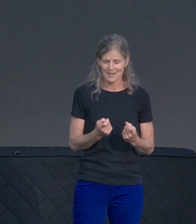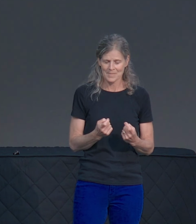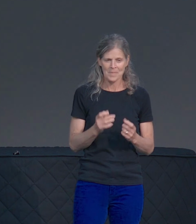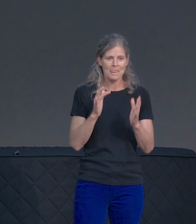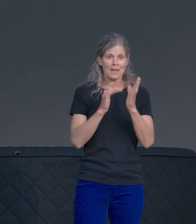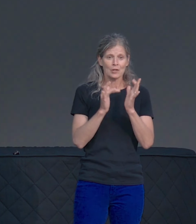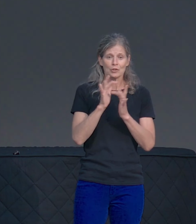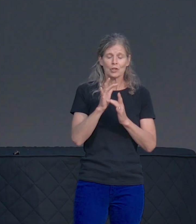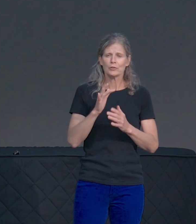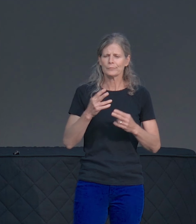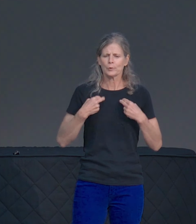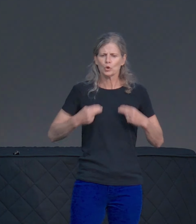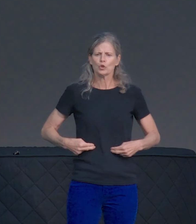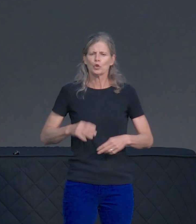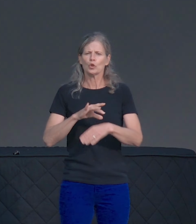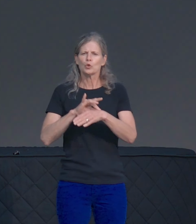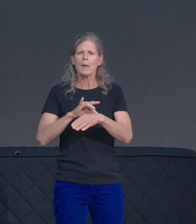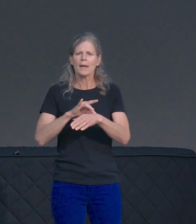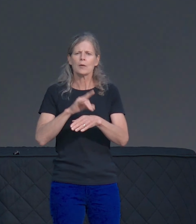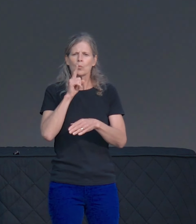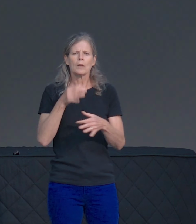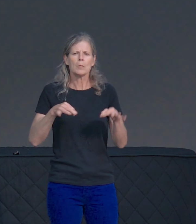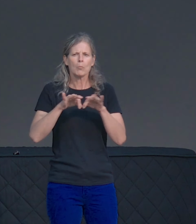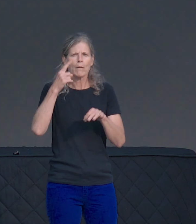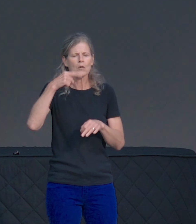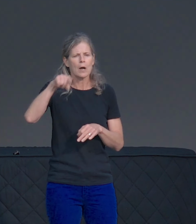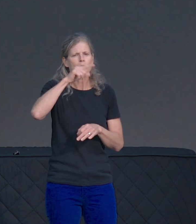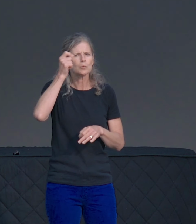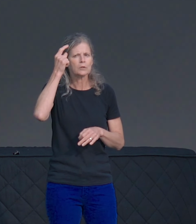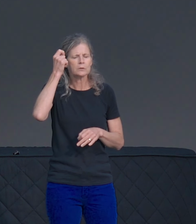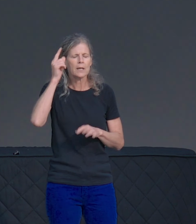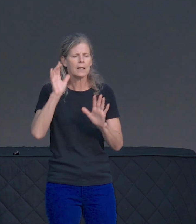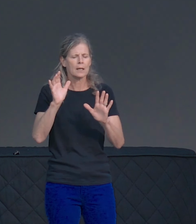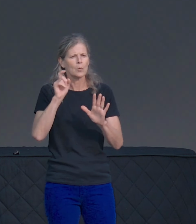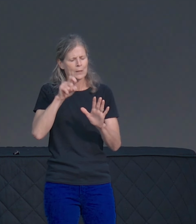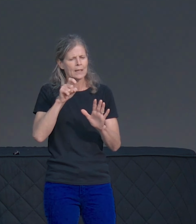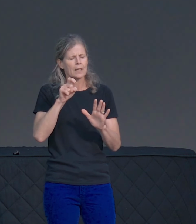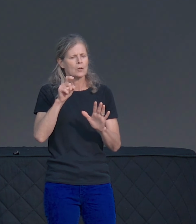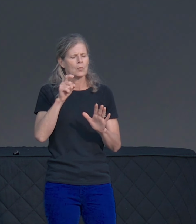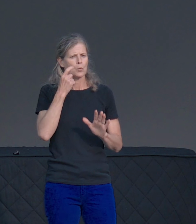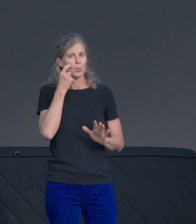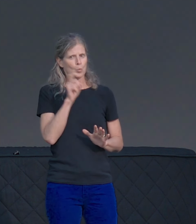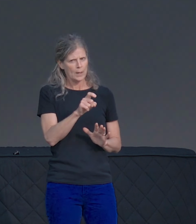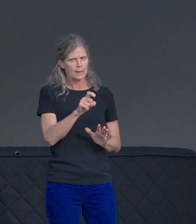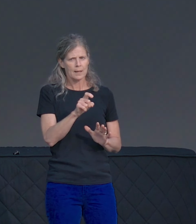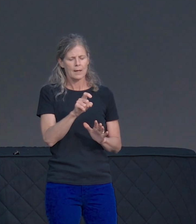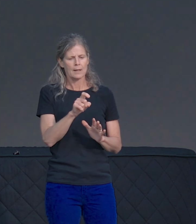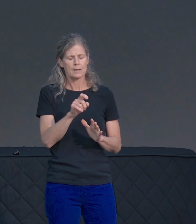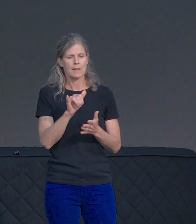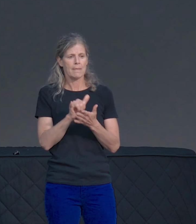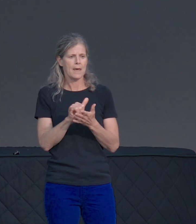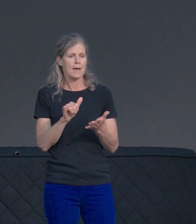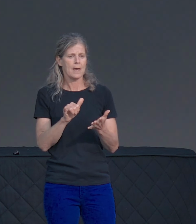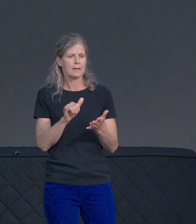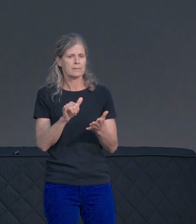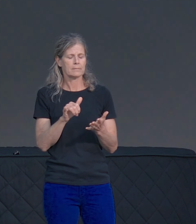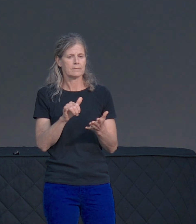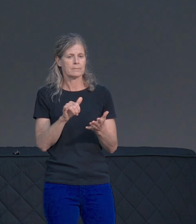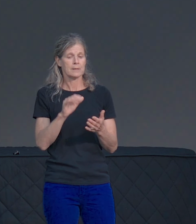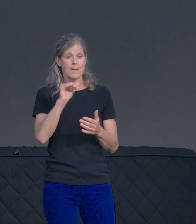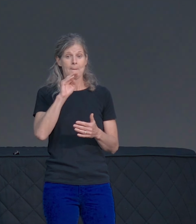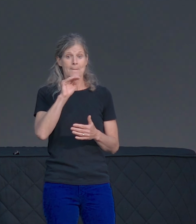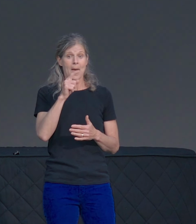Jesus' humanity is very important for us to understand. We need to think about this. We need to recognize this. This is why Matthew included